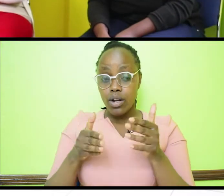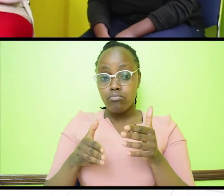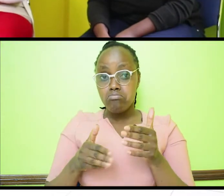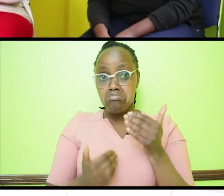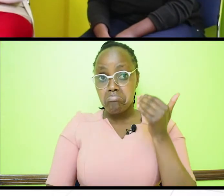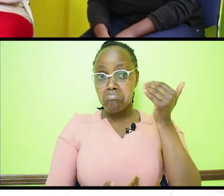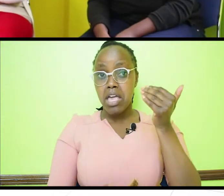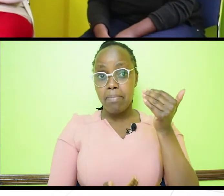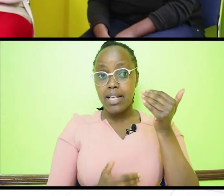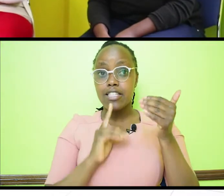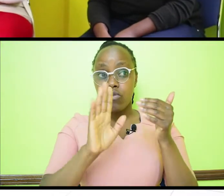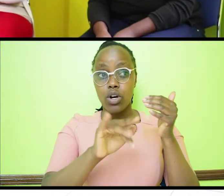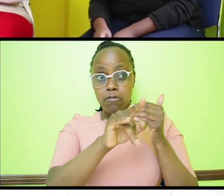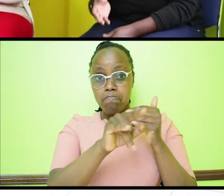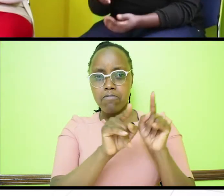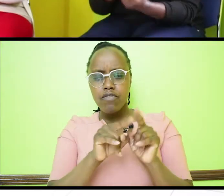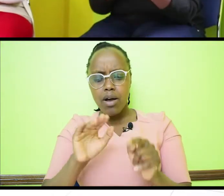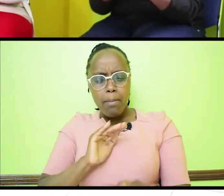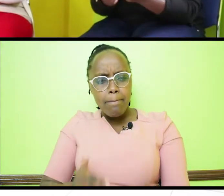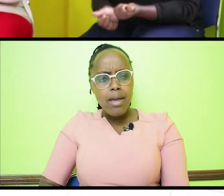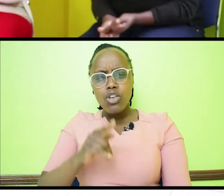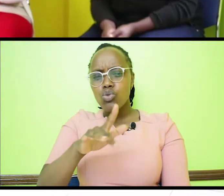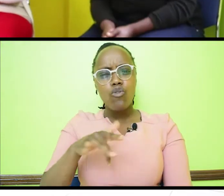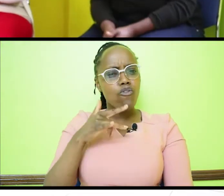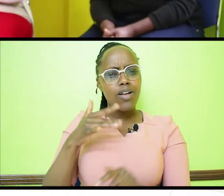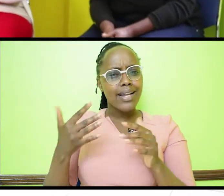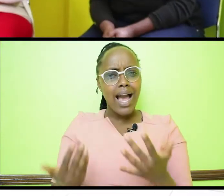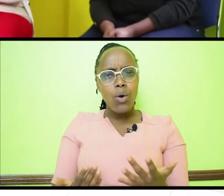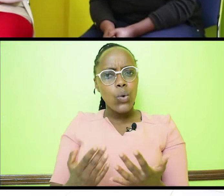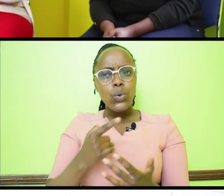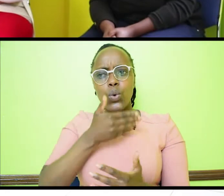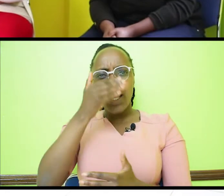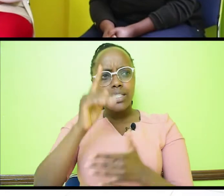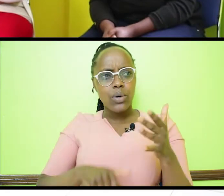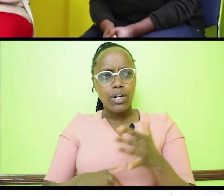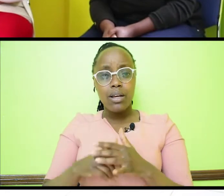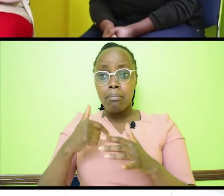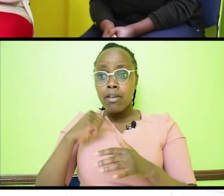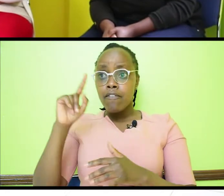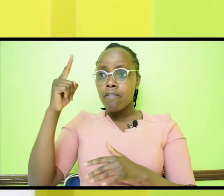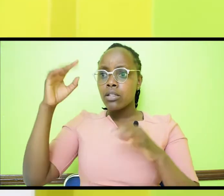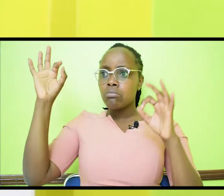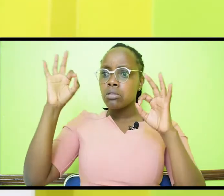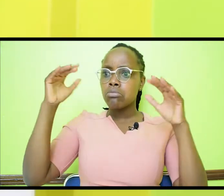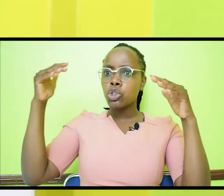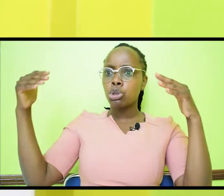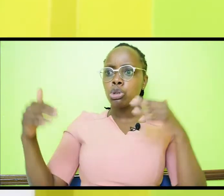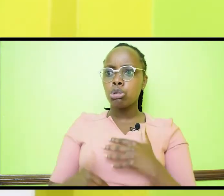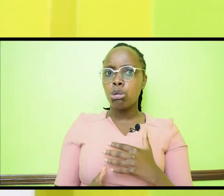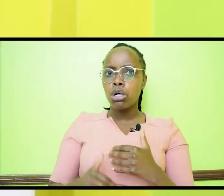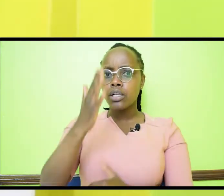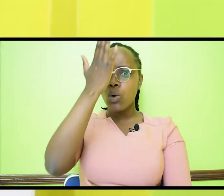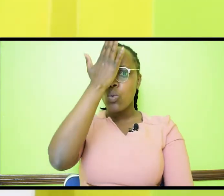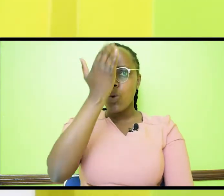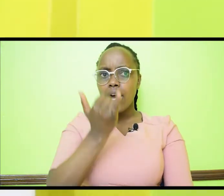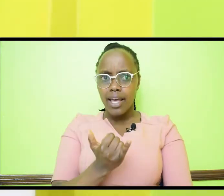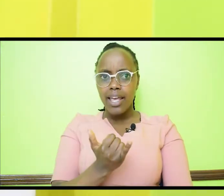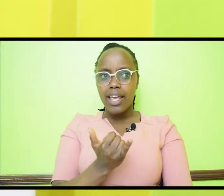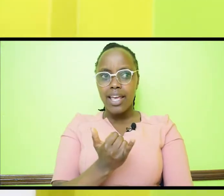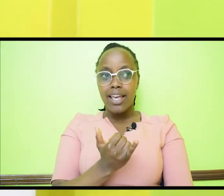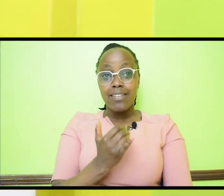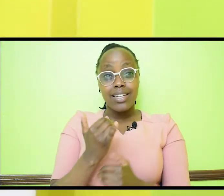that she's pregnant, how was your reaction? First of all, I was shocked